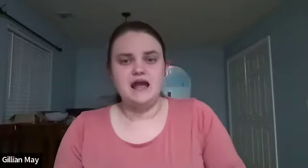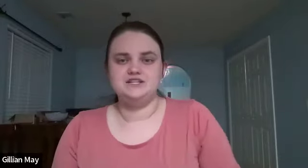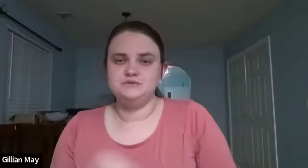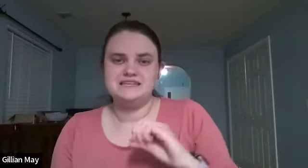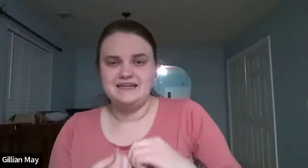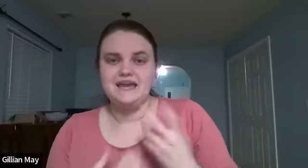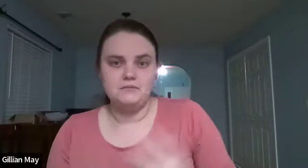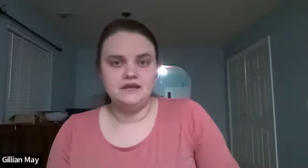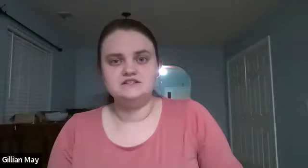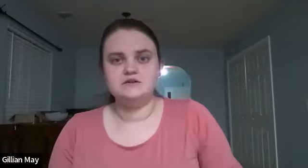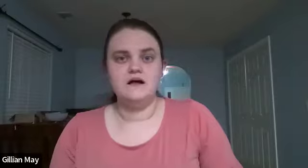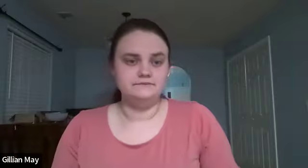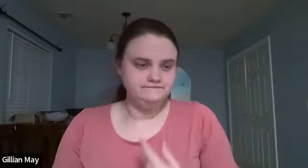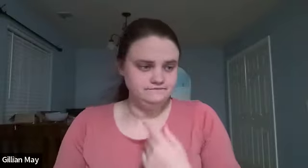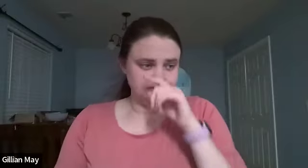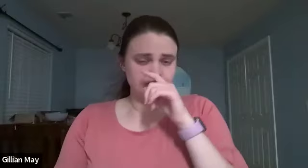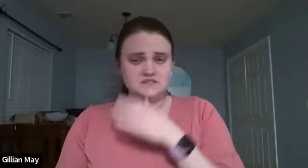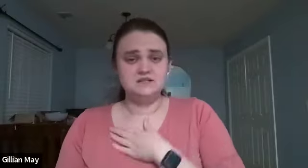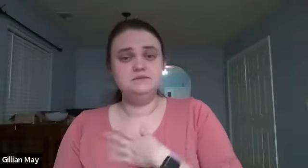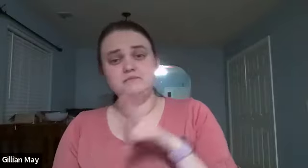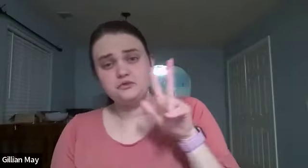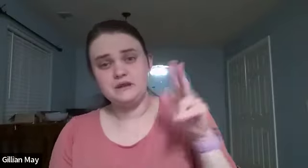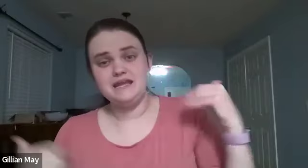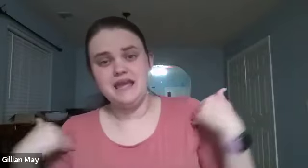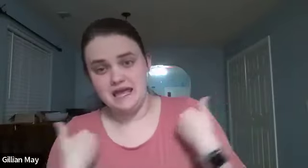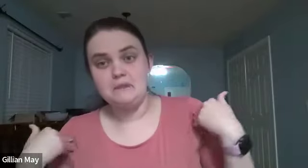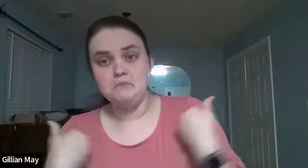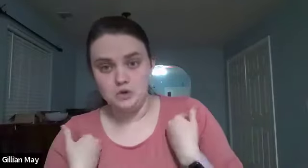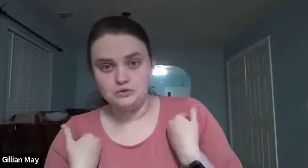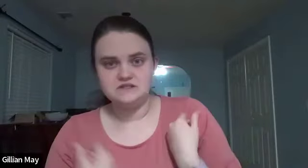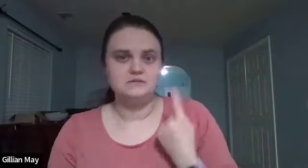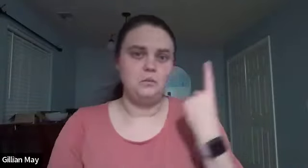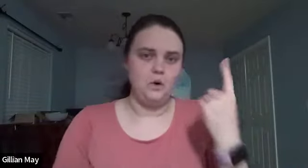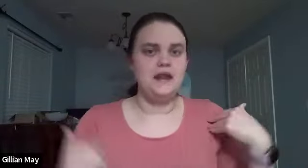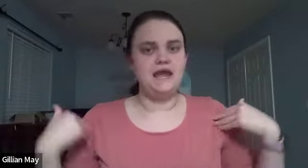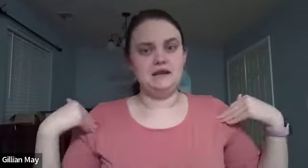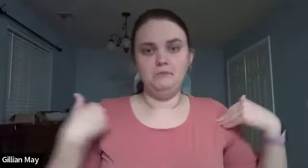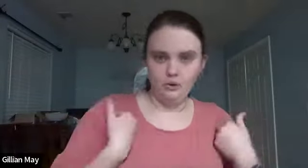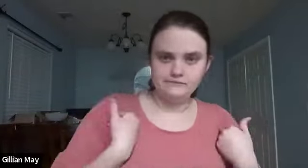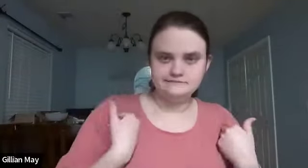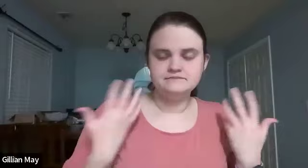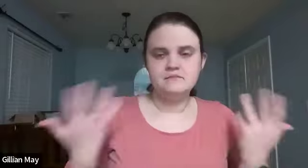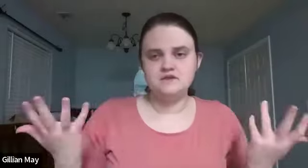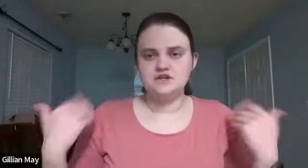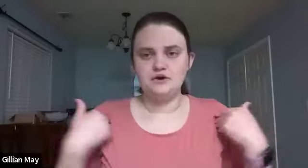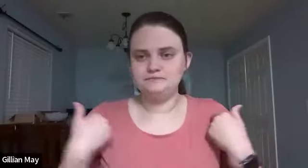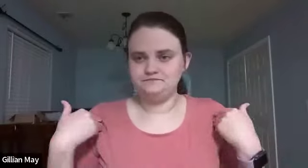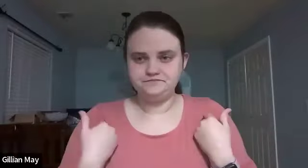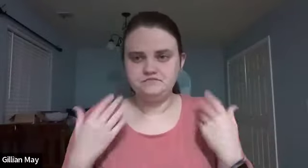add is you would say like how many. So like, 3 animals, 1 animal. So